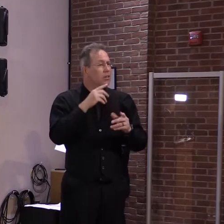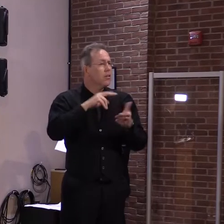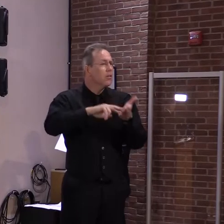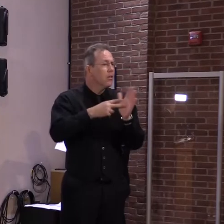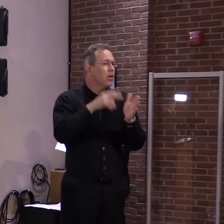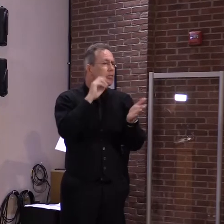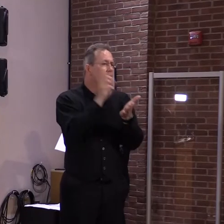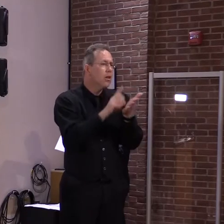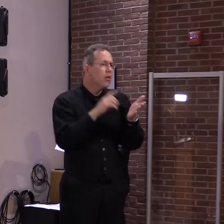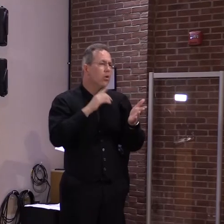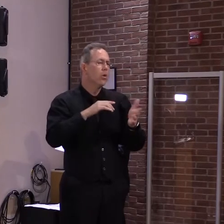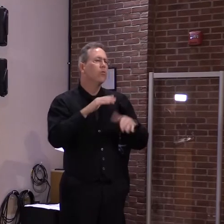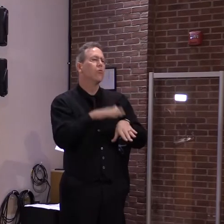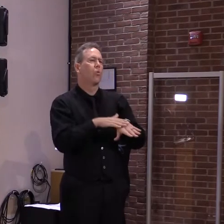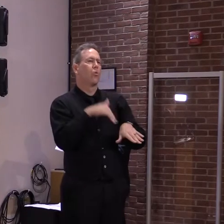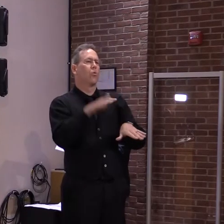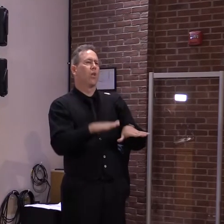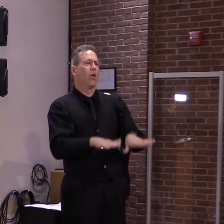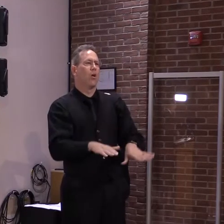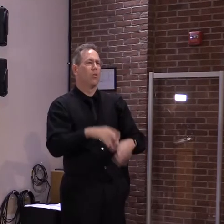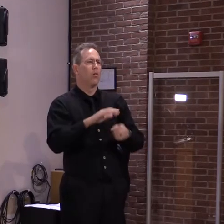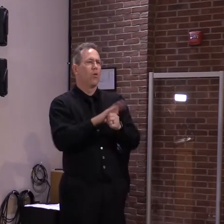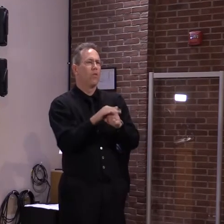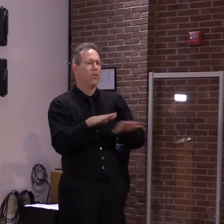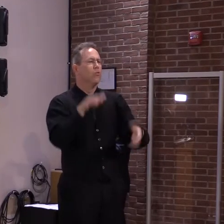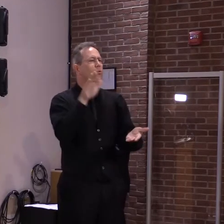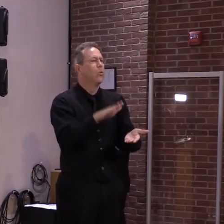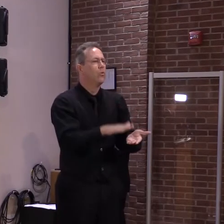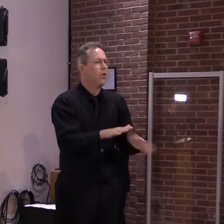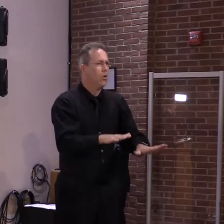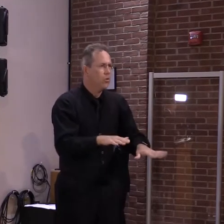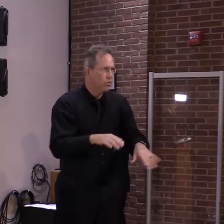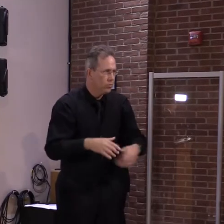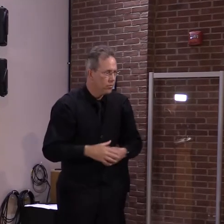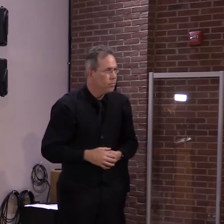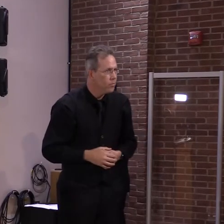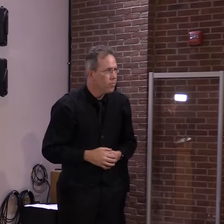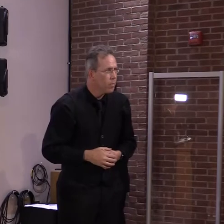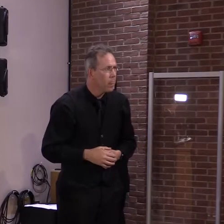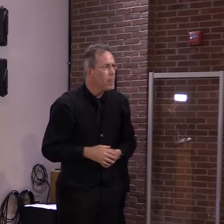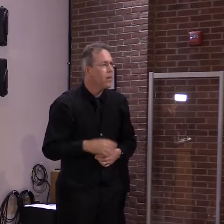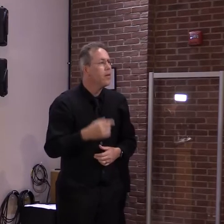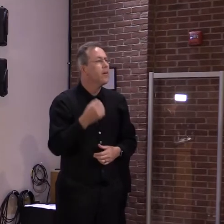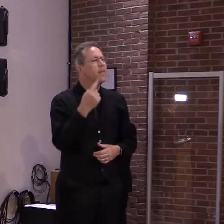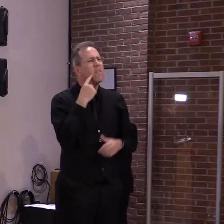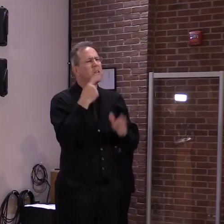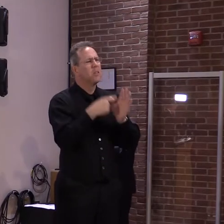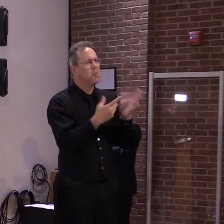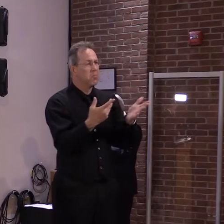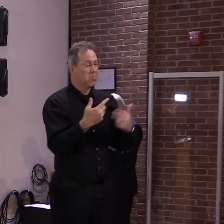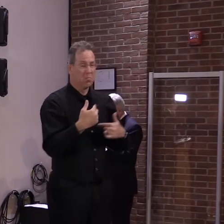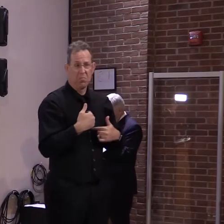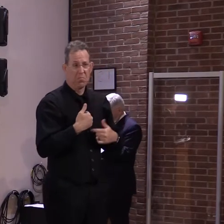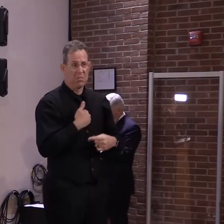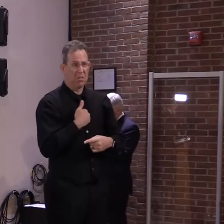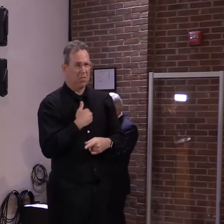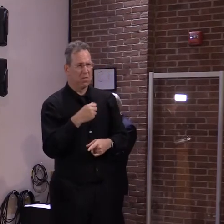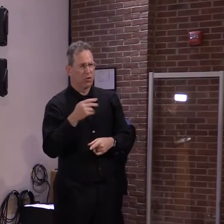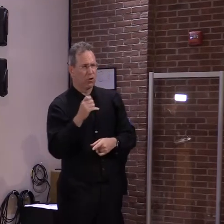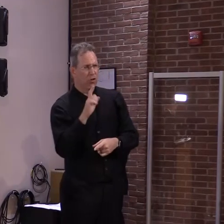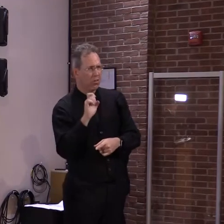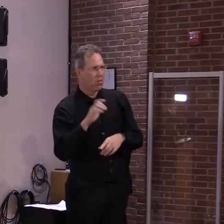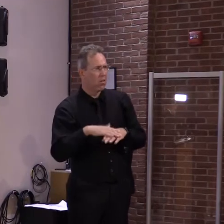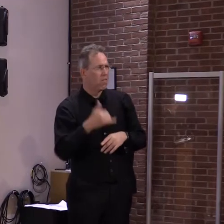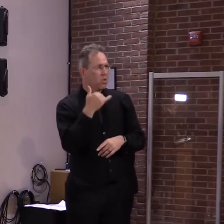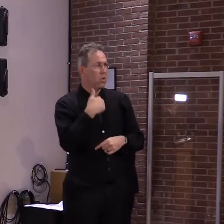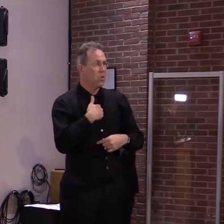For example, I had a really great dinner out last night. It felt really comfortable to me. Some others might need a little more time with that.